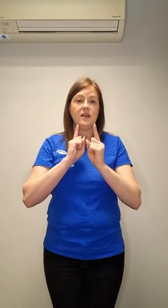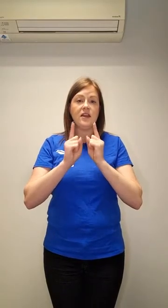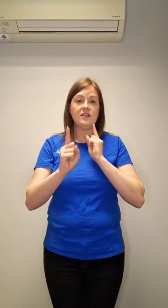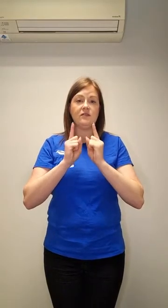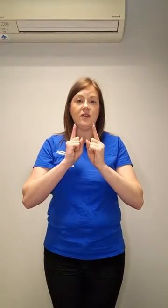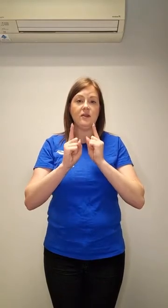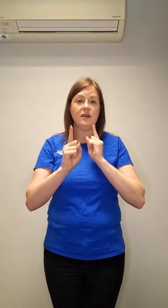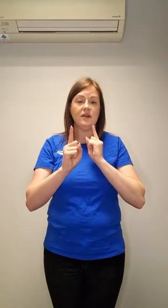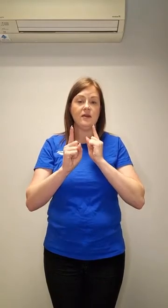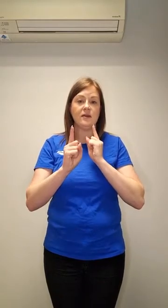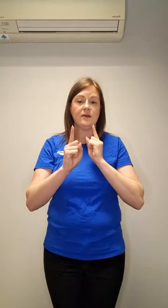interview.